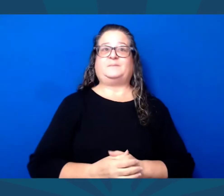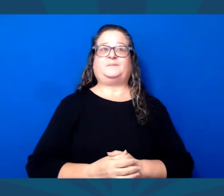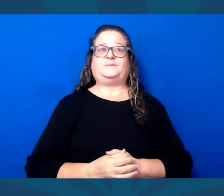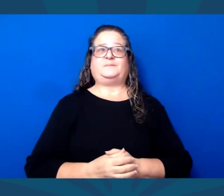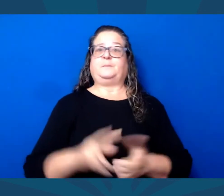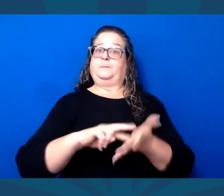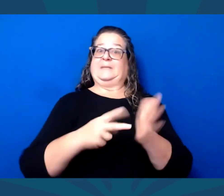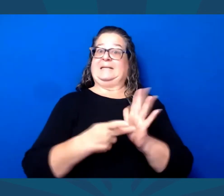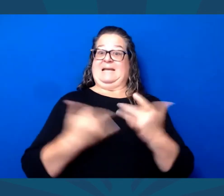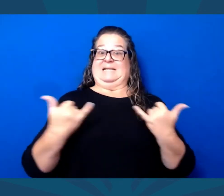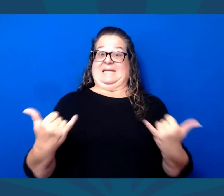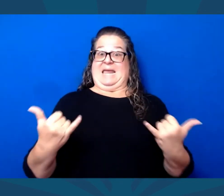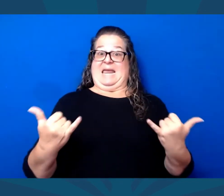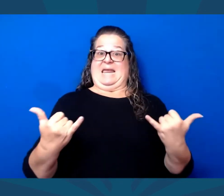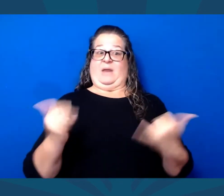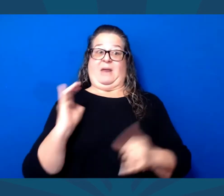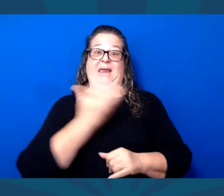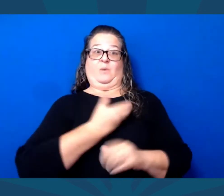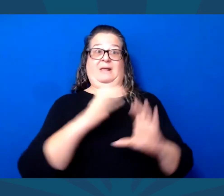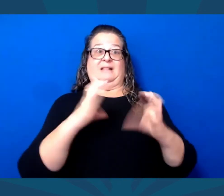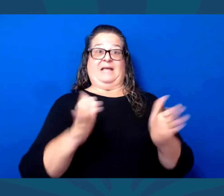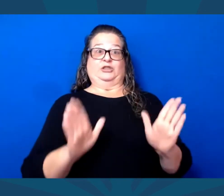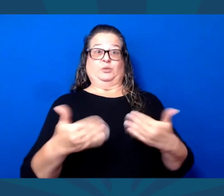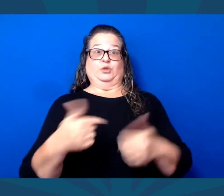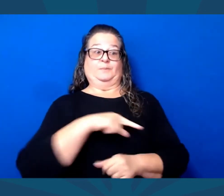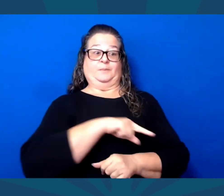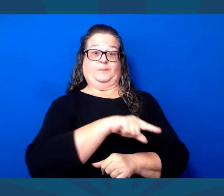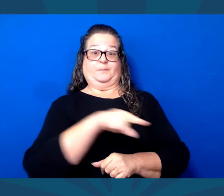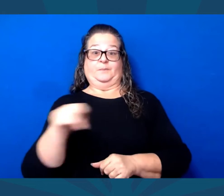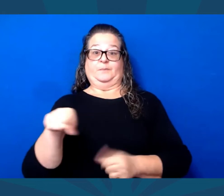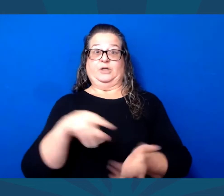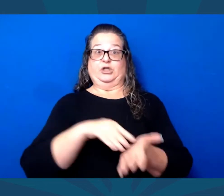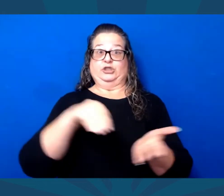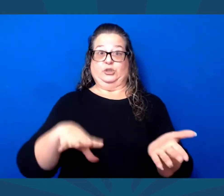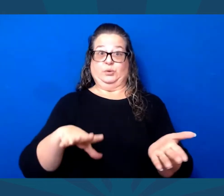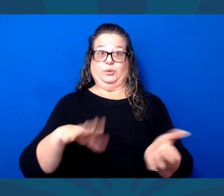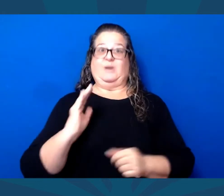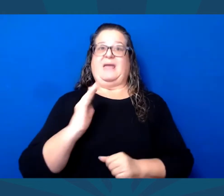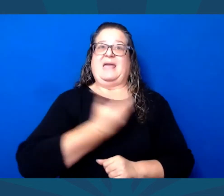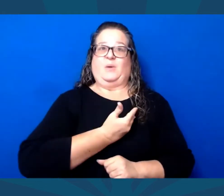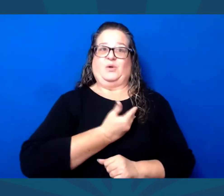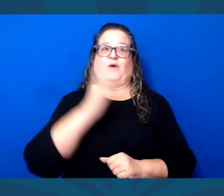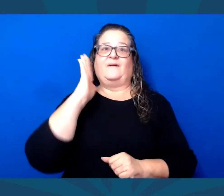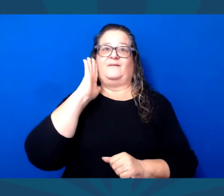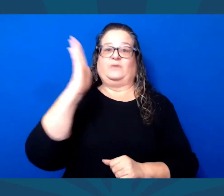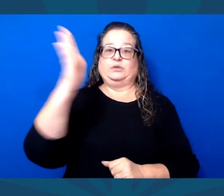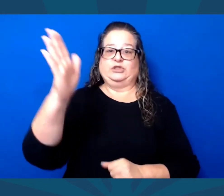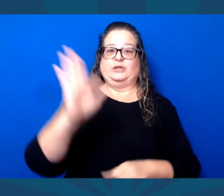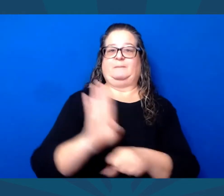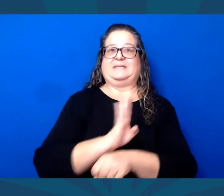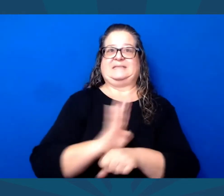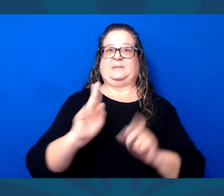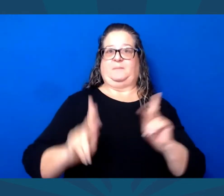I support businesses. Businesses strive with well-skilled and educated employees.